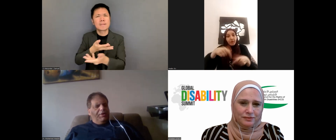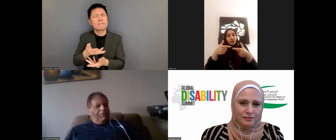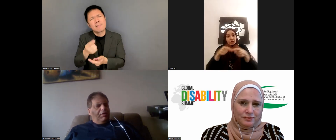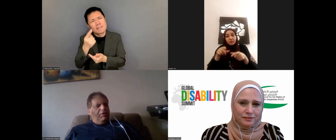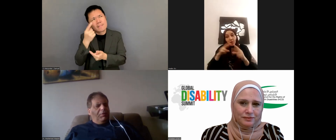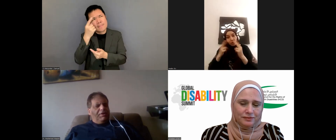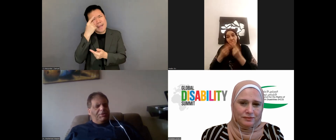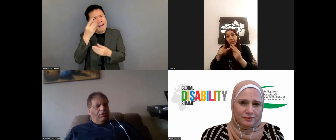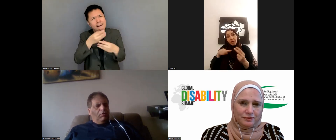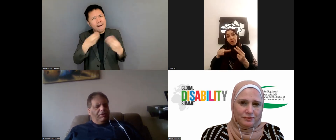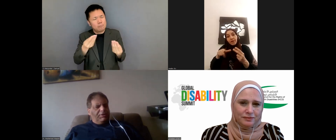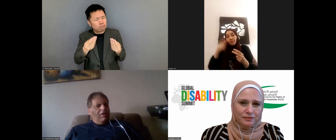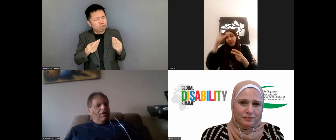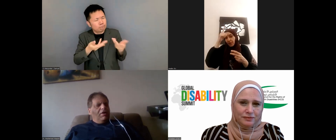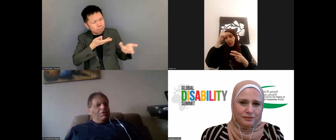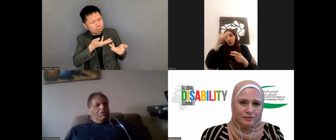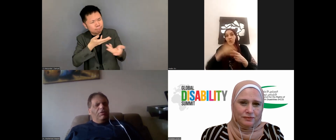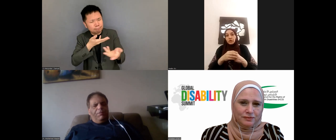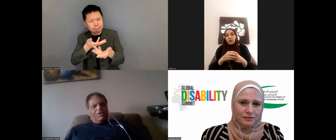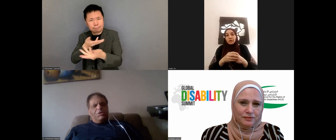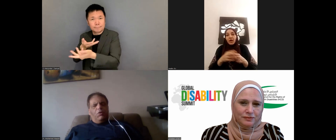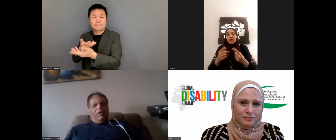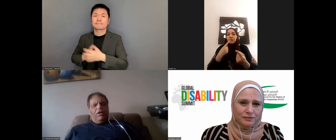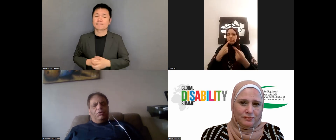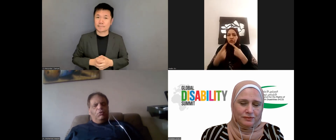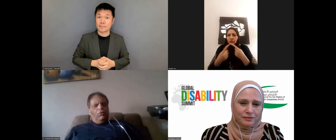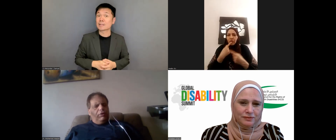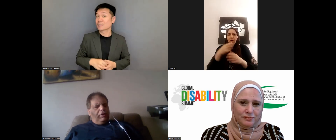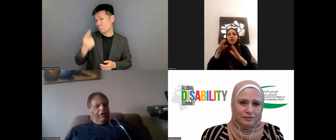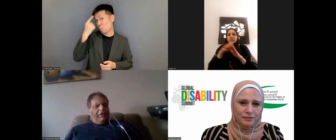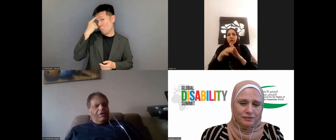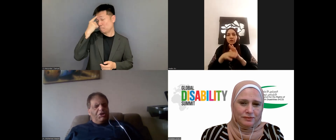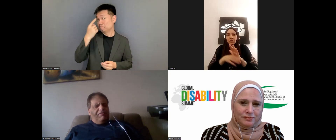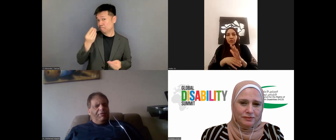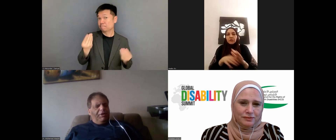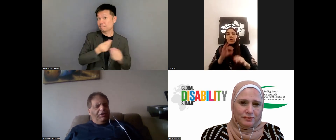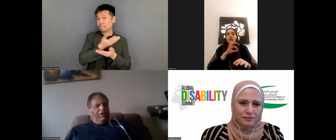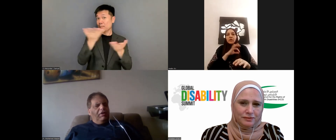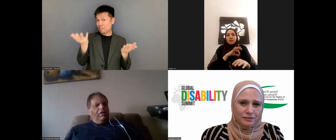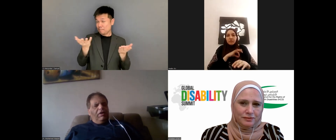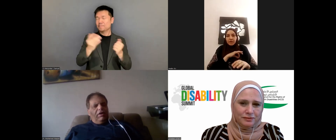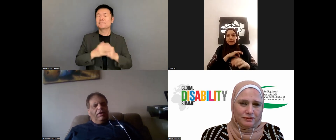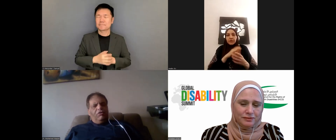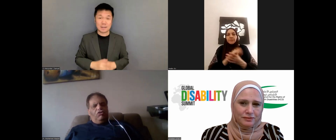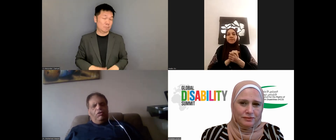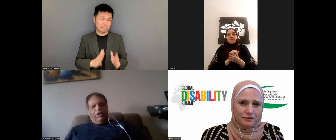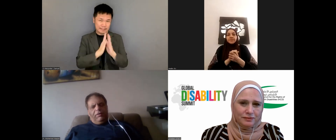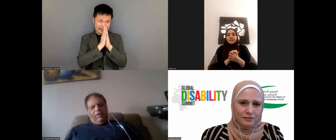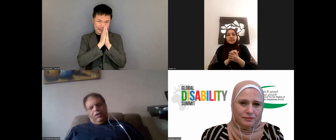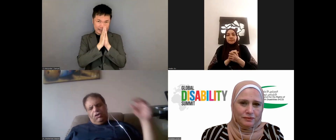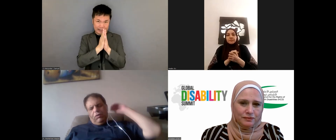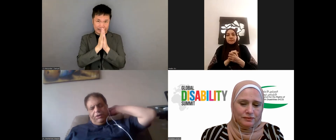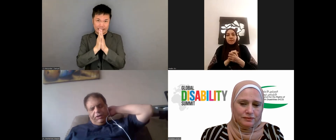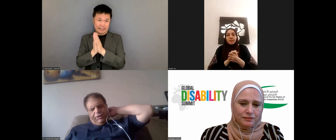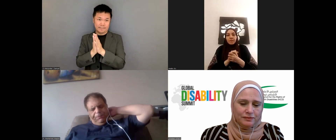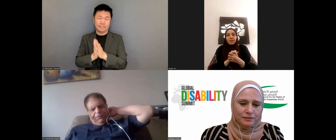consultations with the stakeholders. So this is why I do encourage everybody during